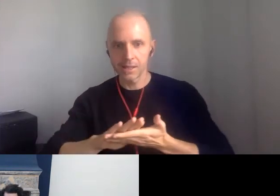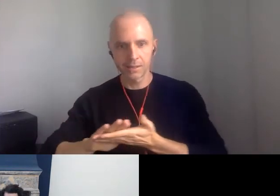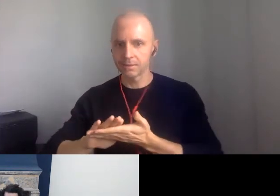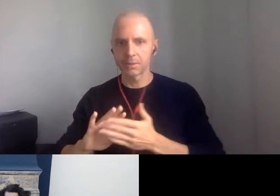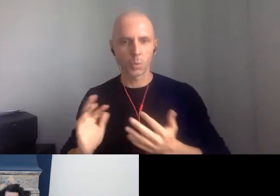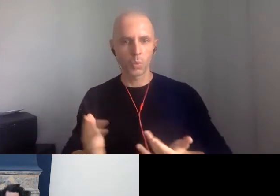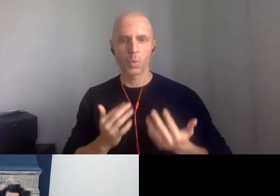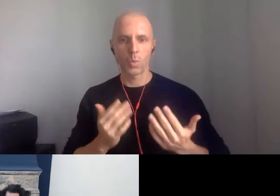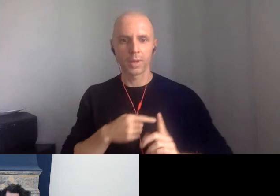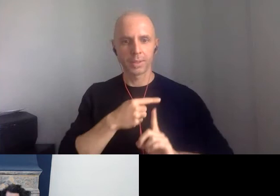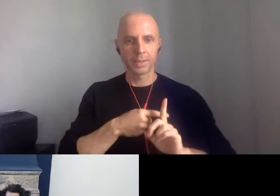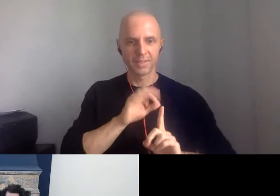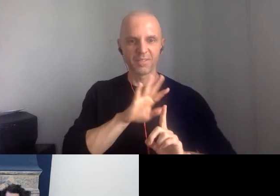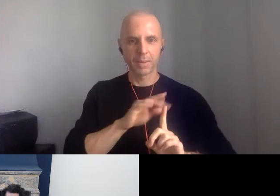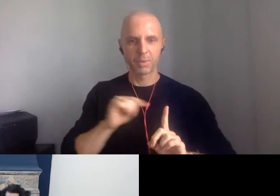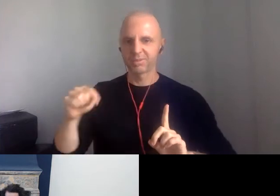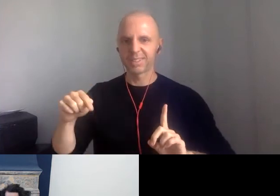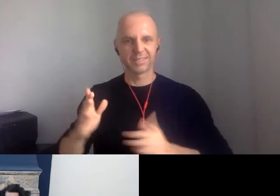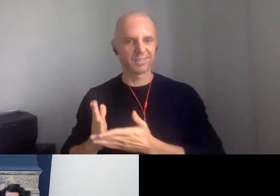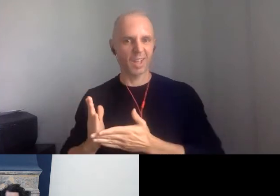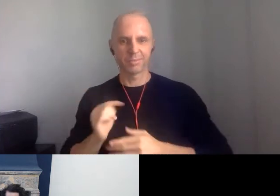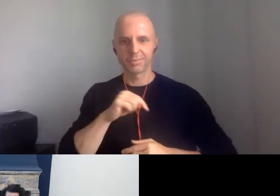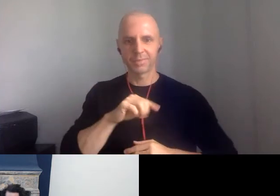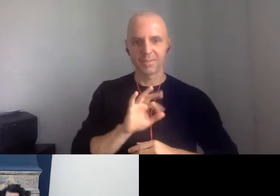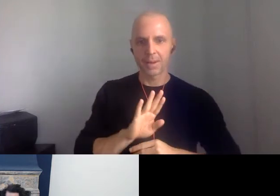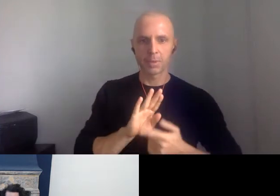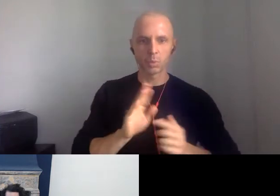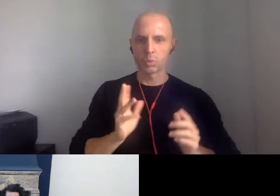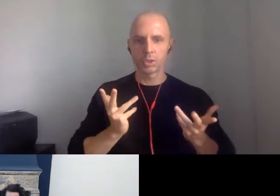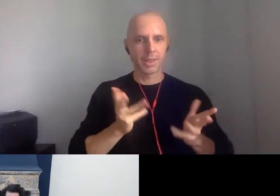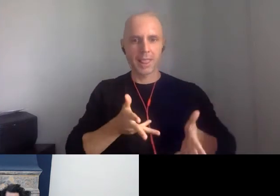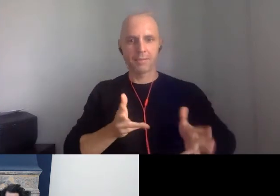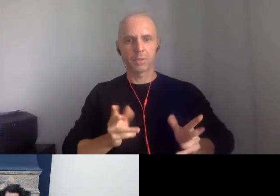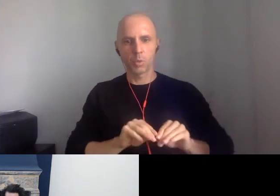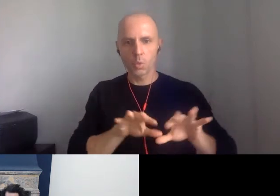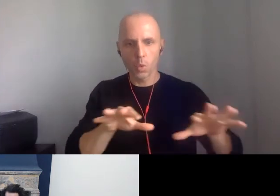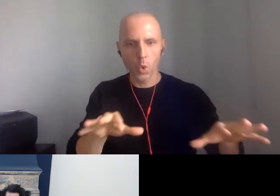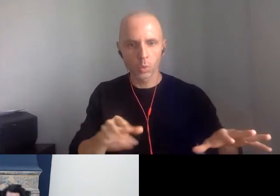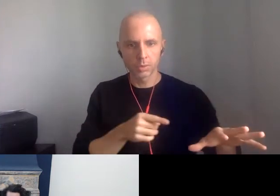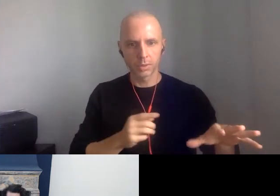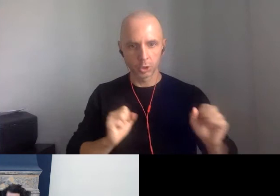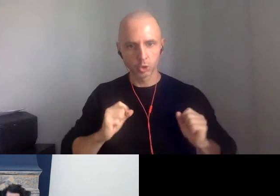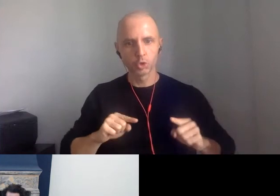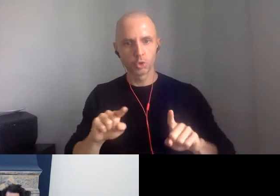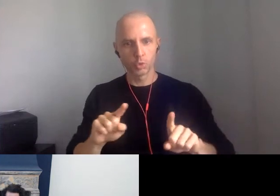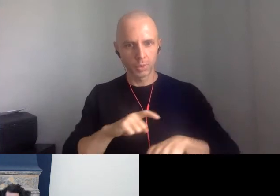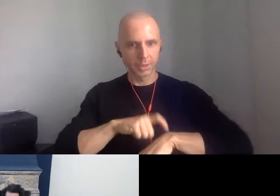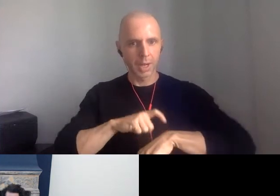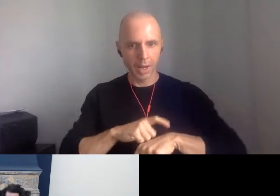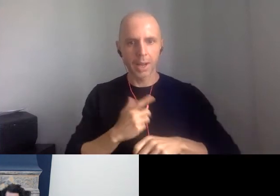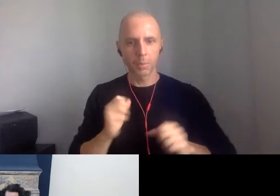borders, leaving structure and habitat within the garden over winter, as well as a food source for bats, birds and bugs.